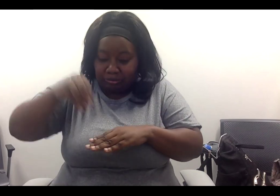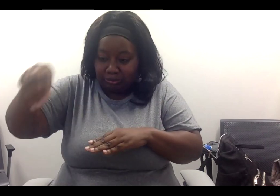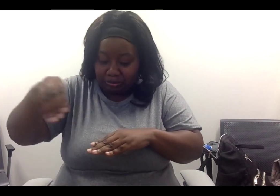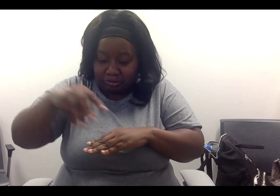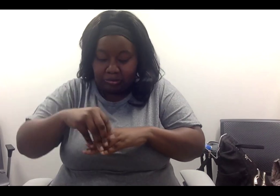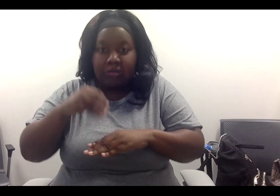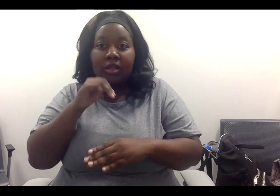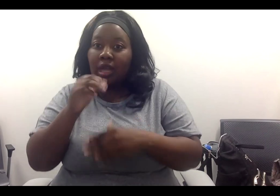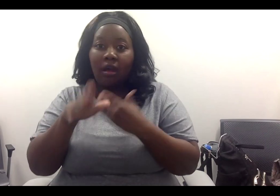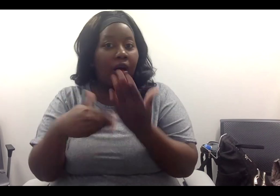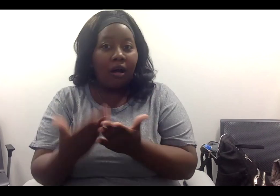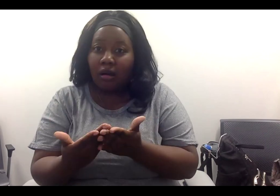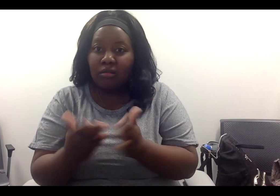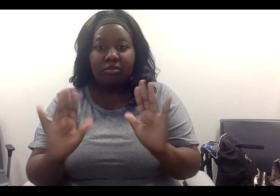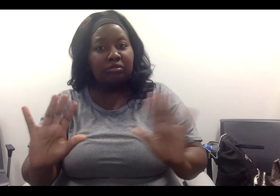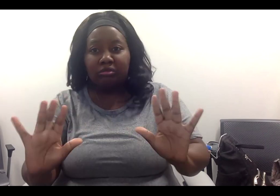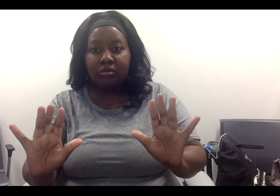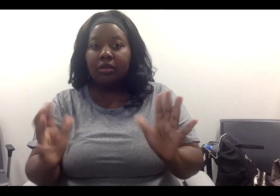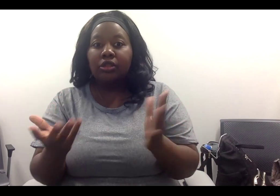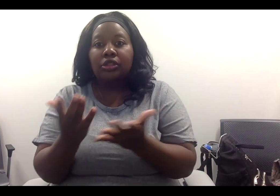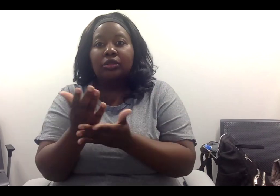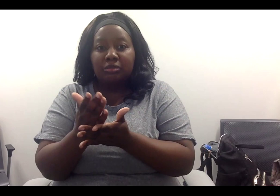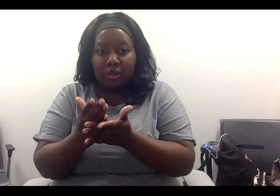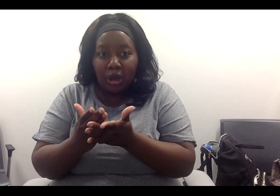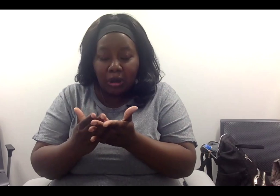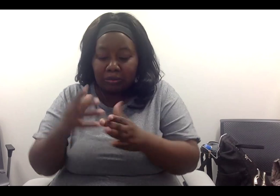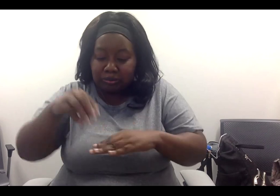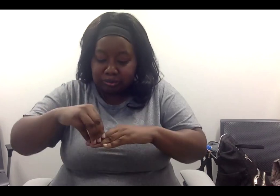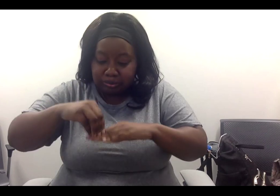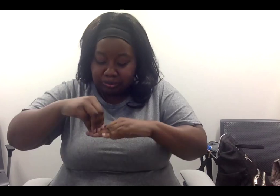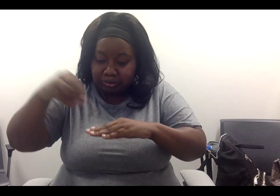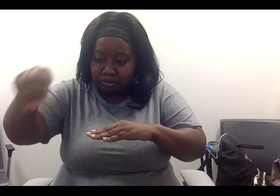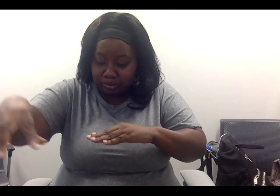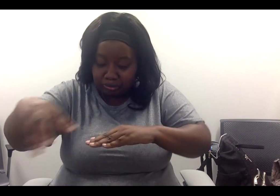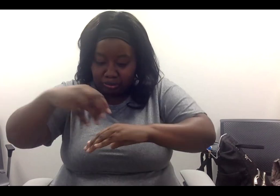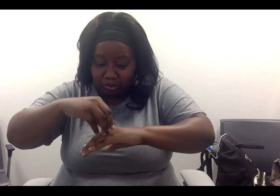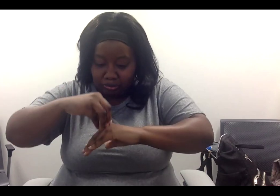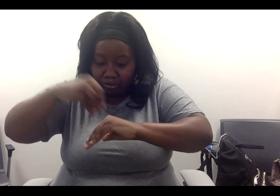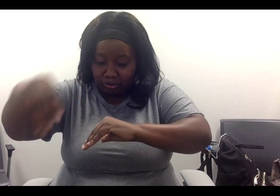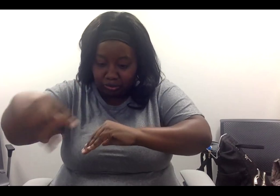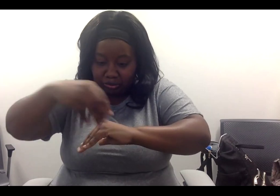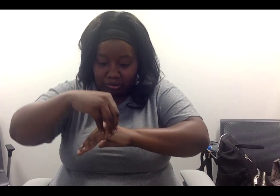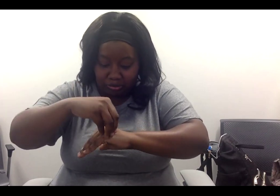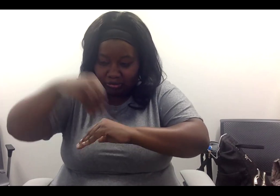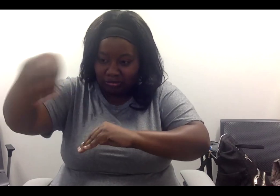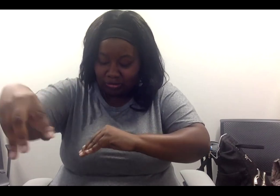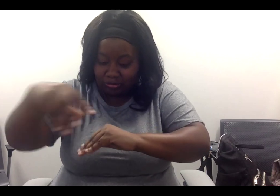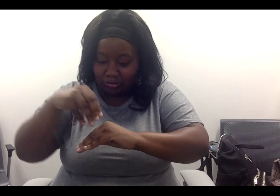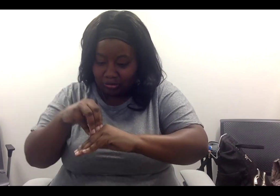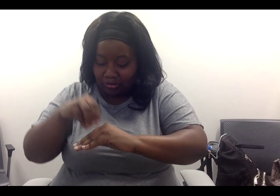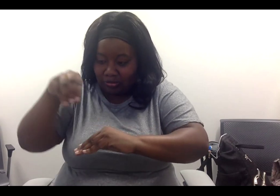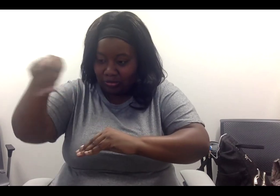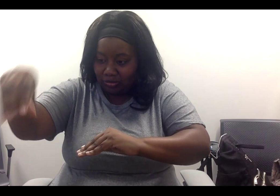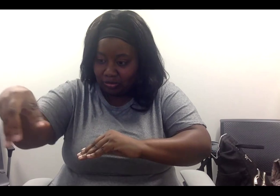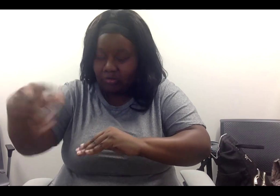we could spend an extra 5 or 10 minutes getting every last little scrap, but we don't want to, because once we spend a couple minutes pulling off those nice big